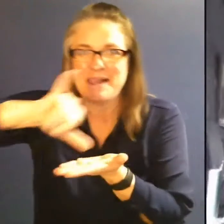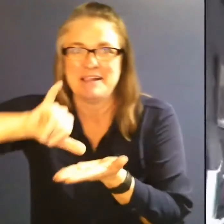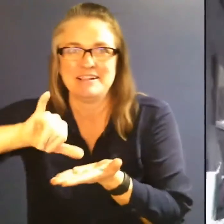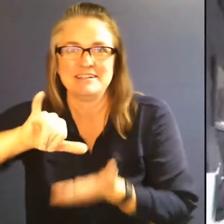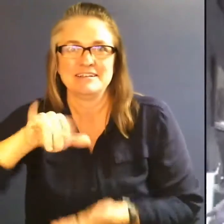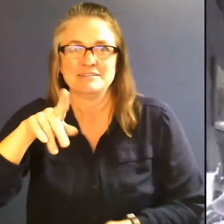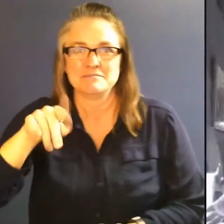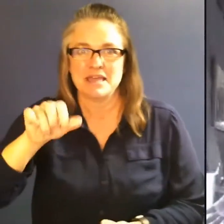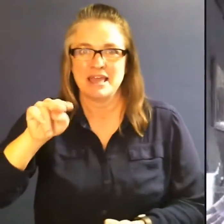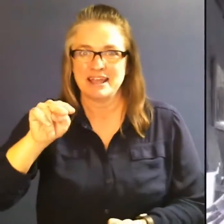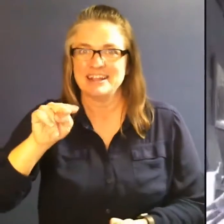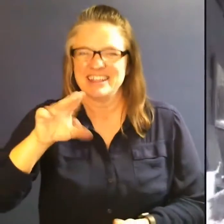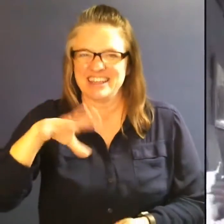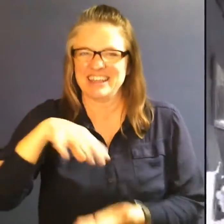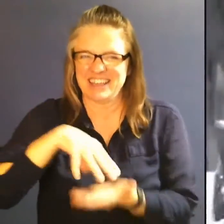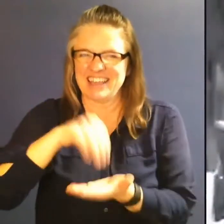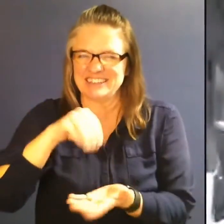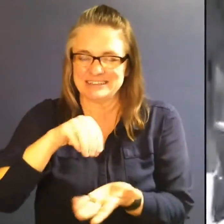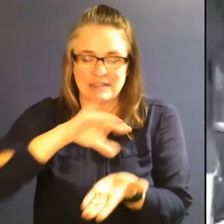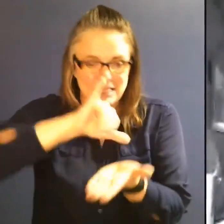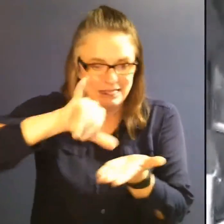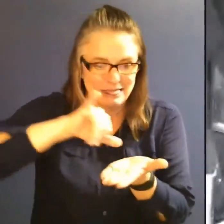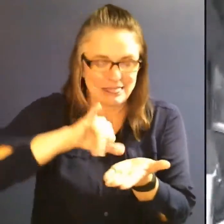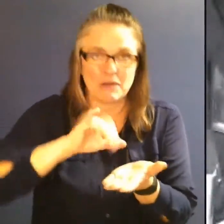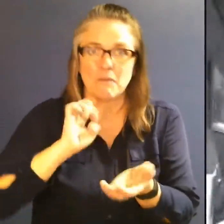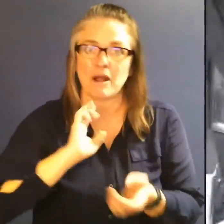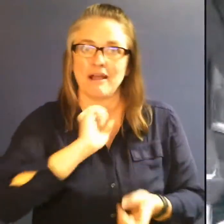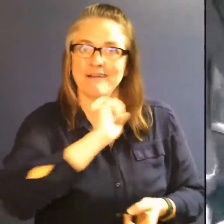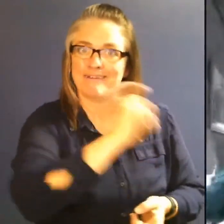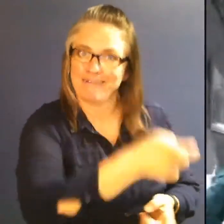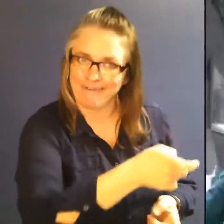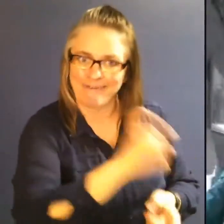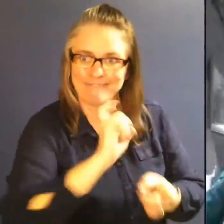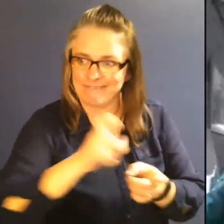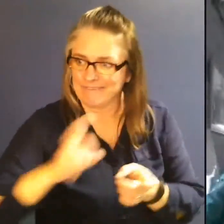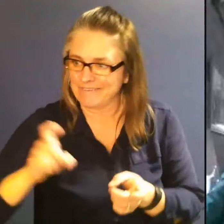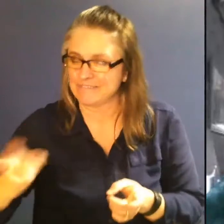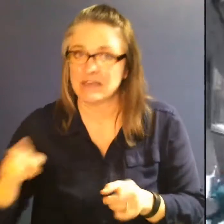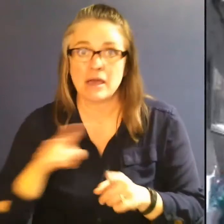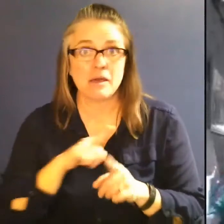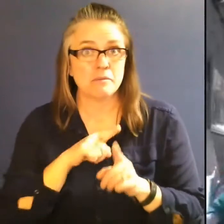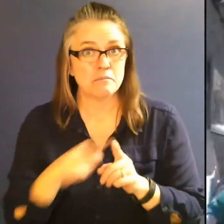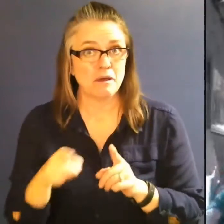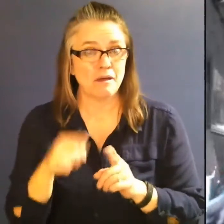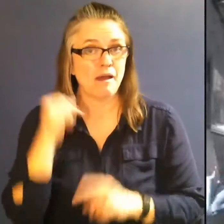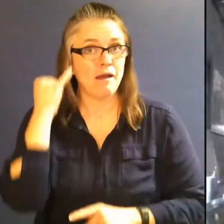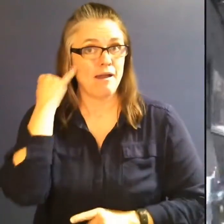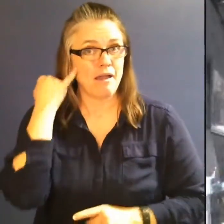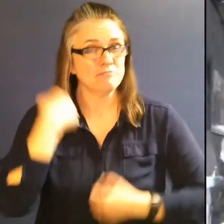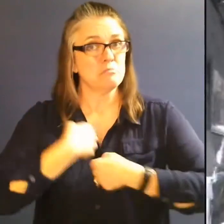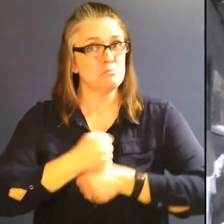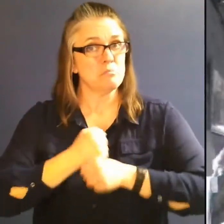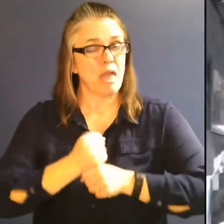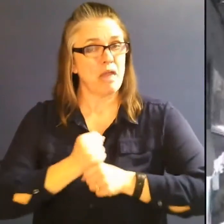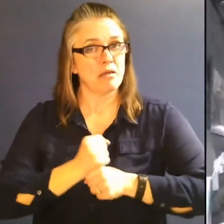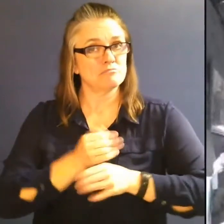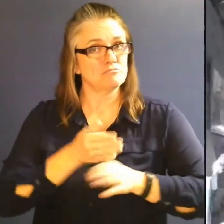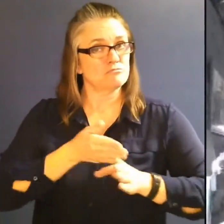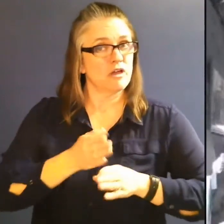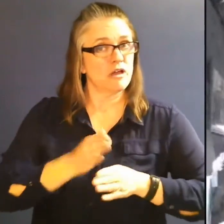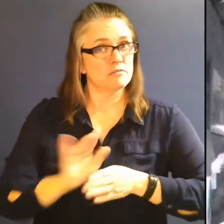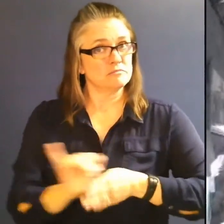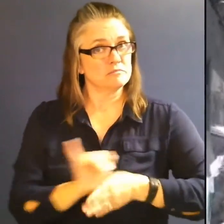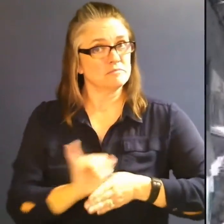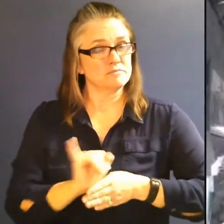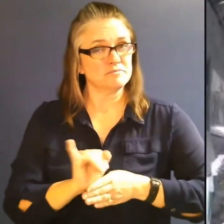and it tastes great. But if you were in the industry, the reason why they do that is because if you make a